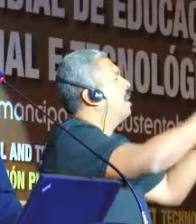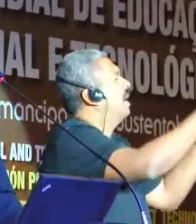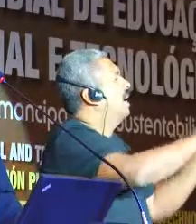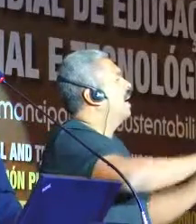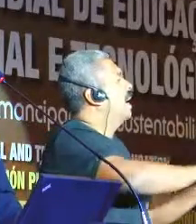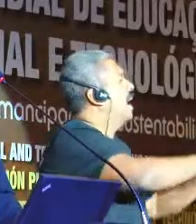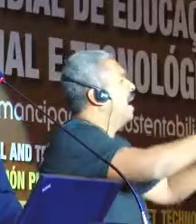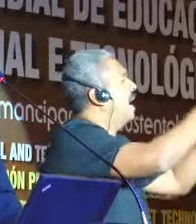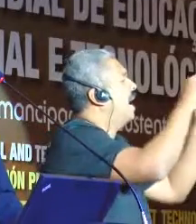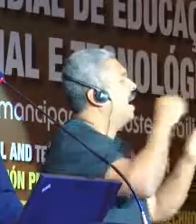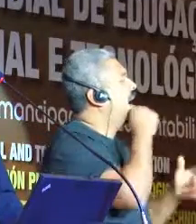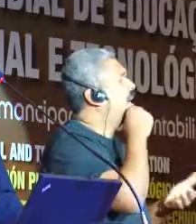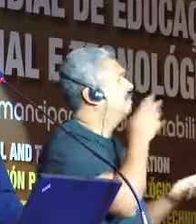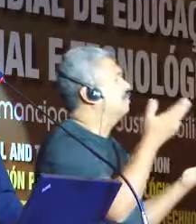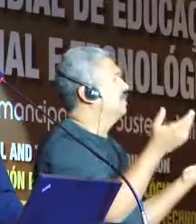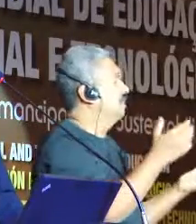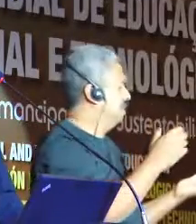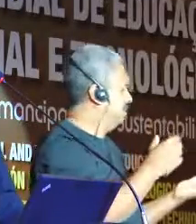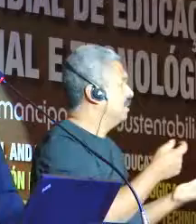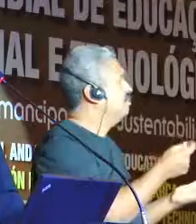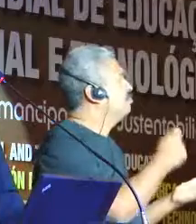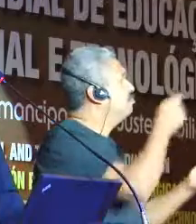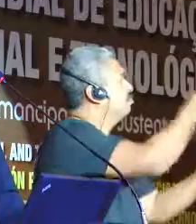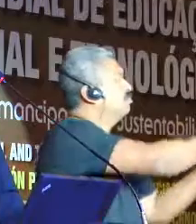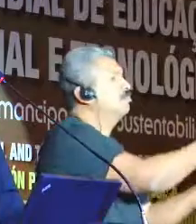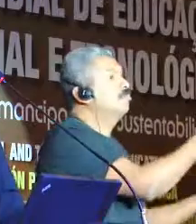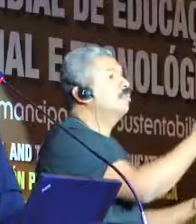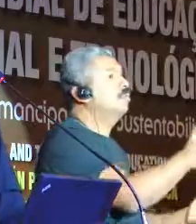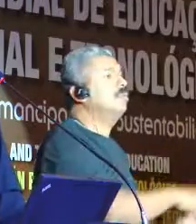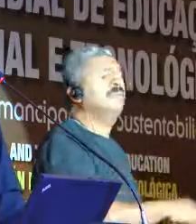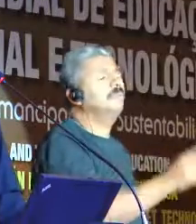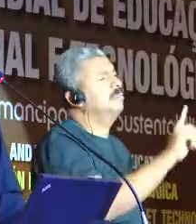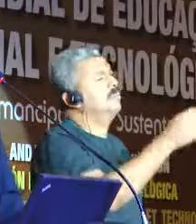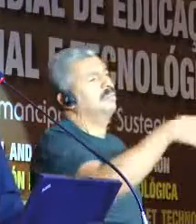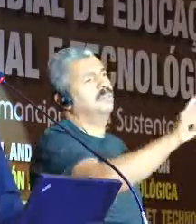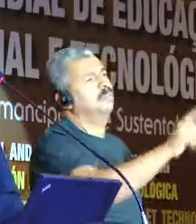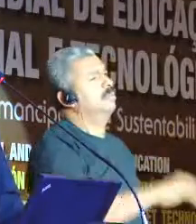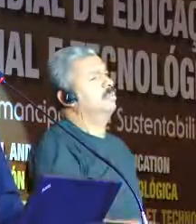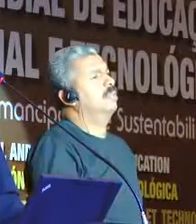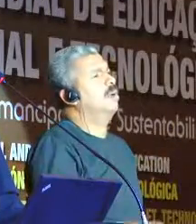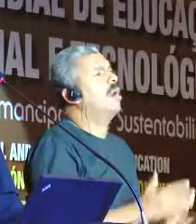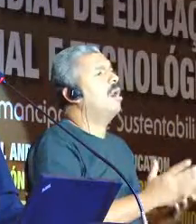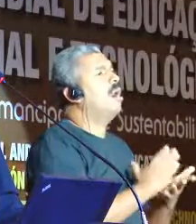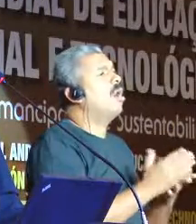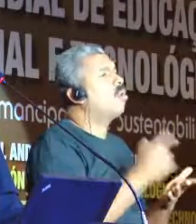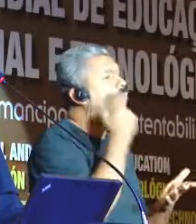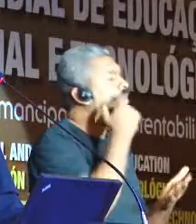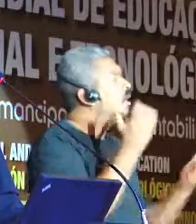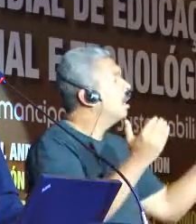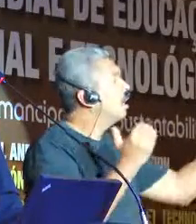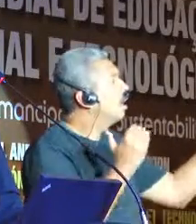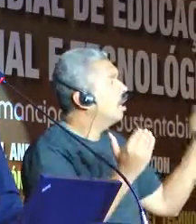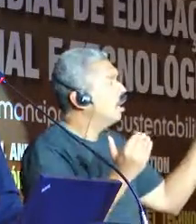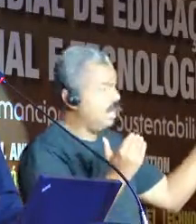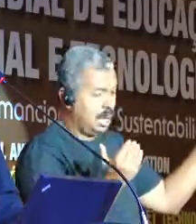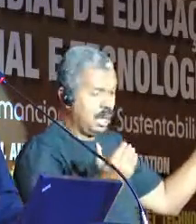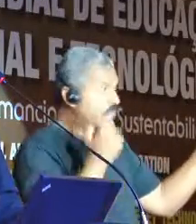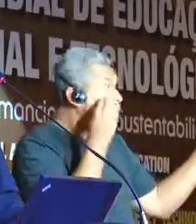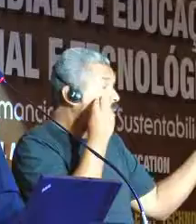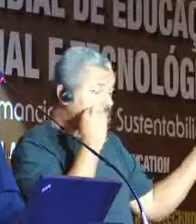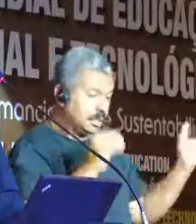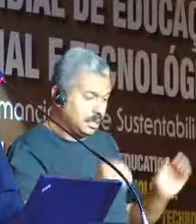And you can go down to embedded systems, very small systems, also running the same Linux kernel.